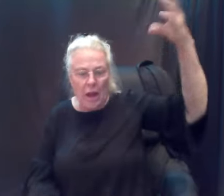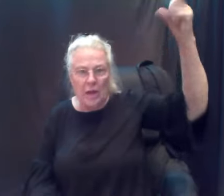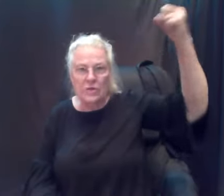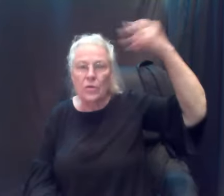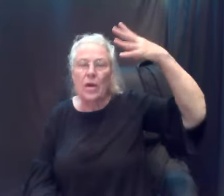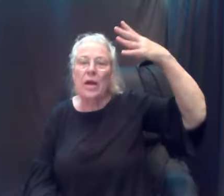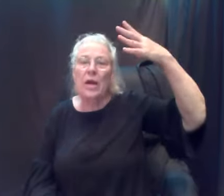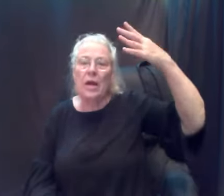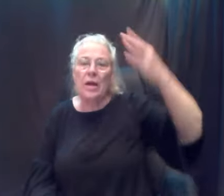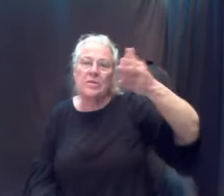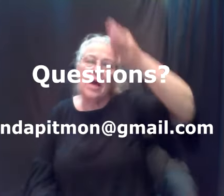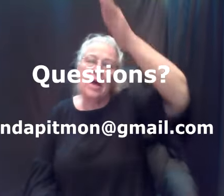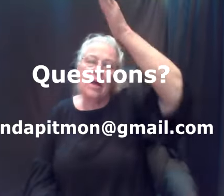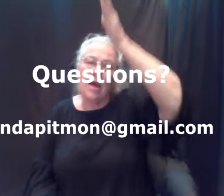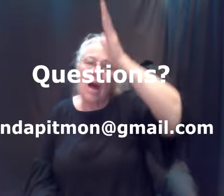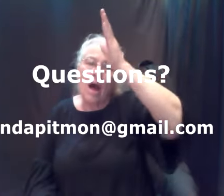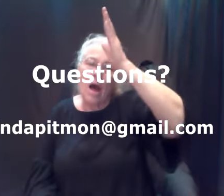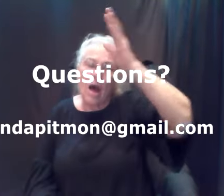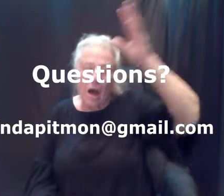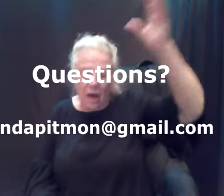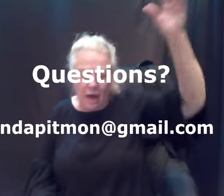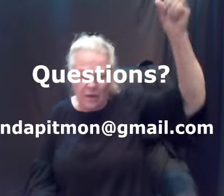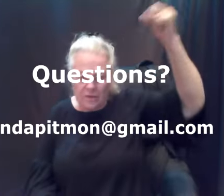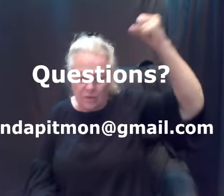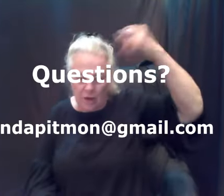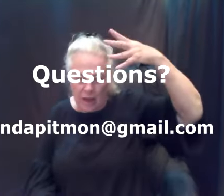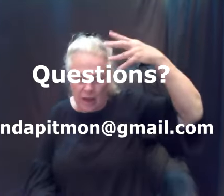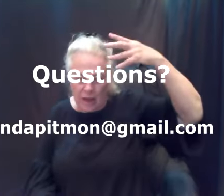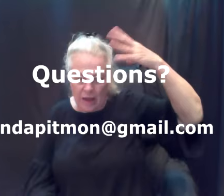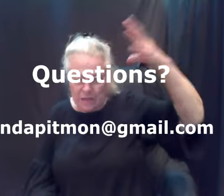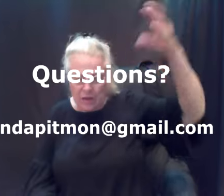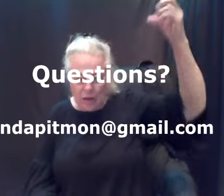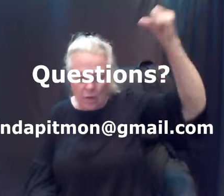Grace, grace, God's grace,